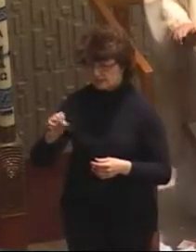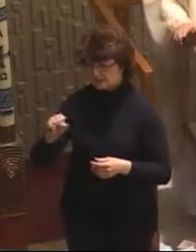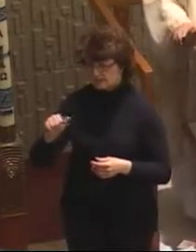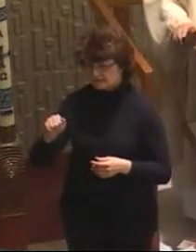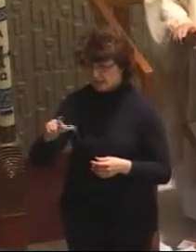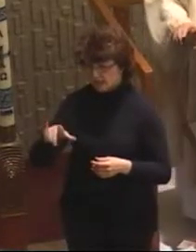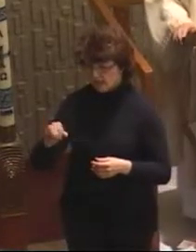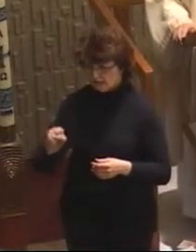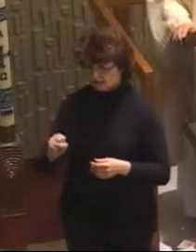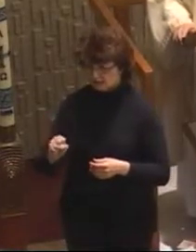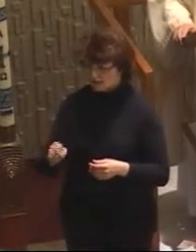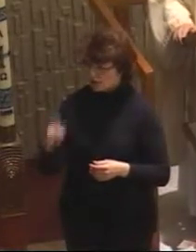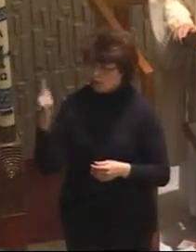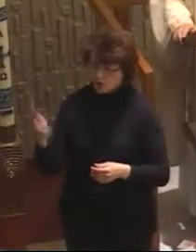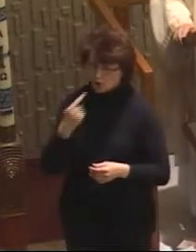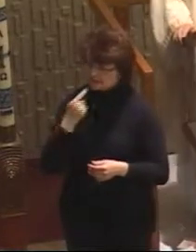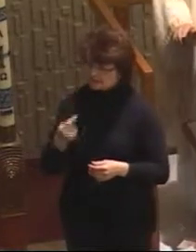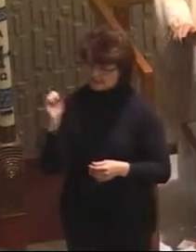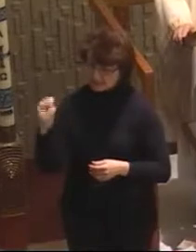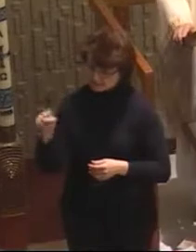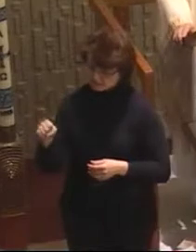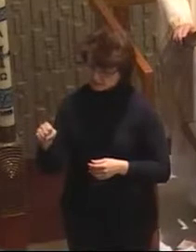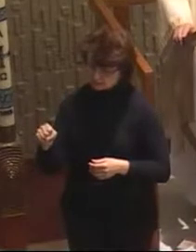day out say yes to whatever God asked of him.